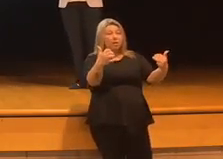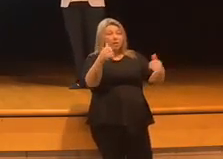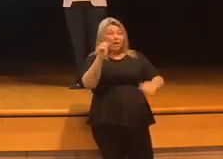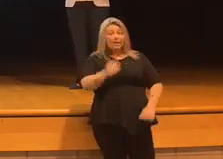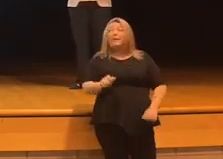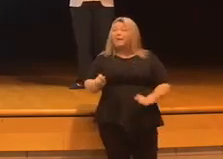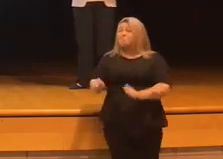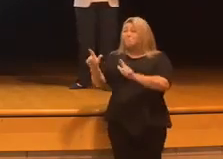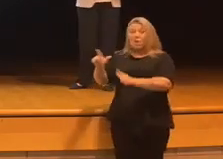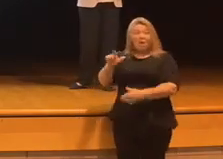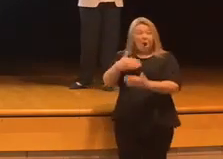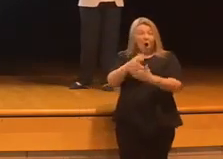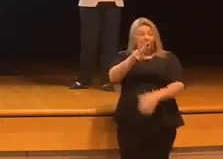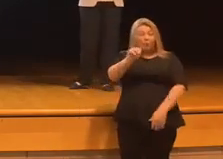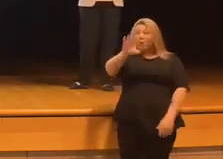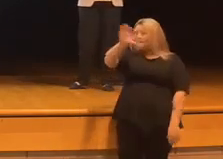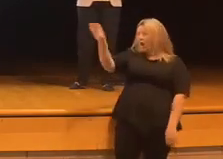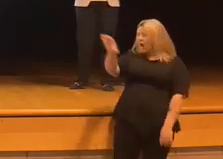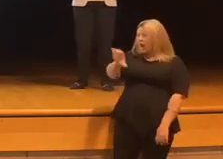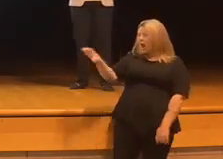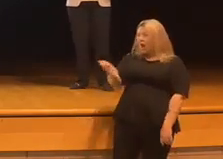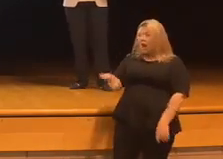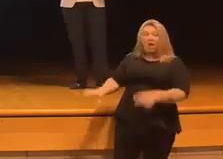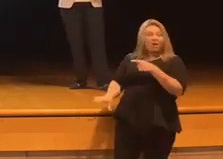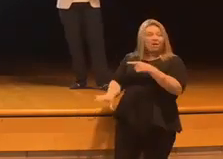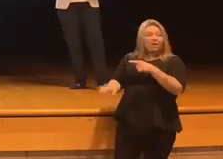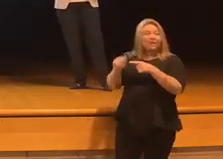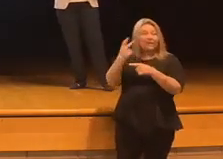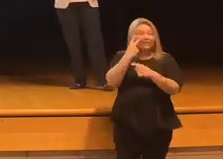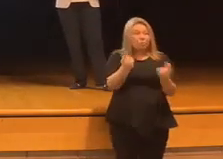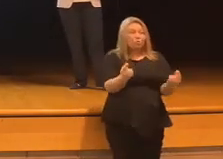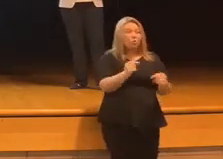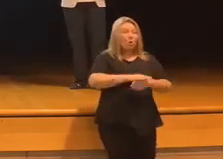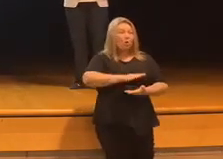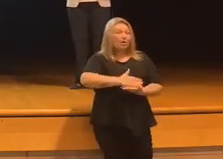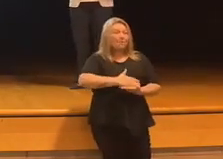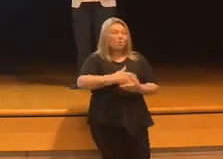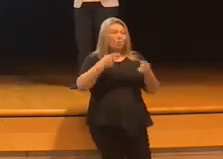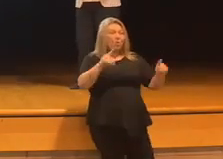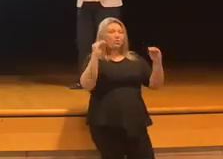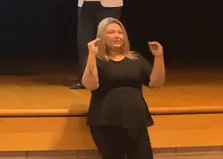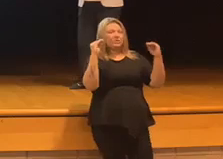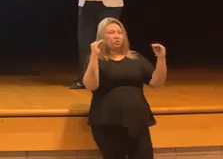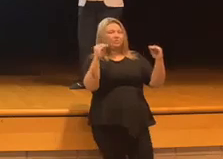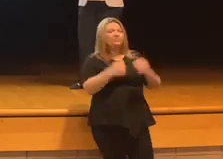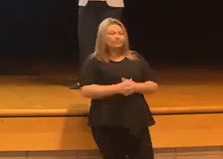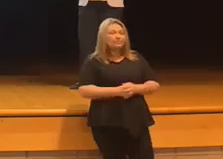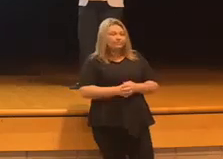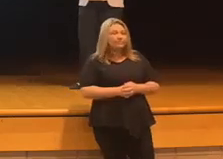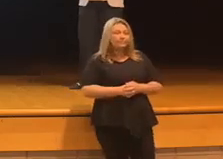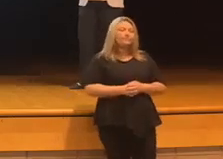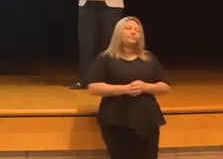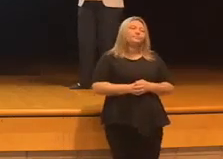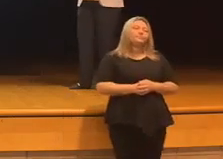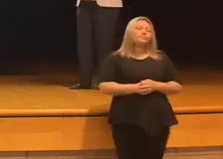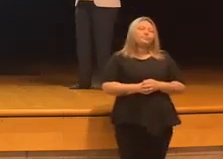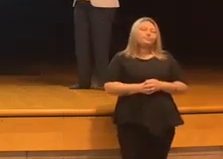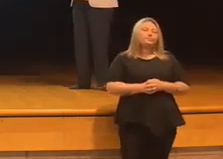at one time to make sure that the students stay on task with the instruction that's being delivered that day.